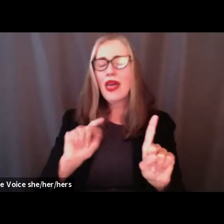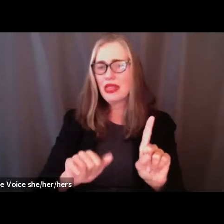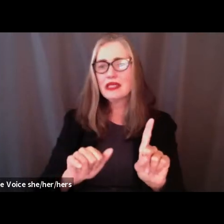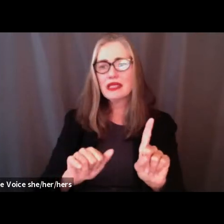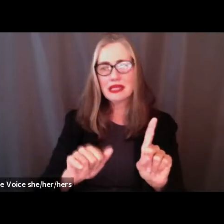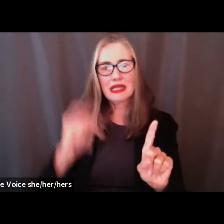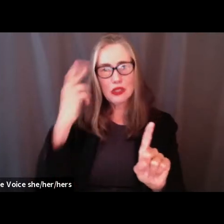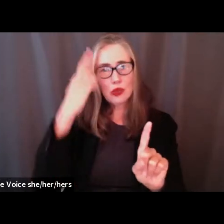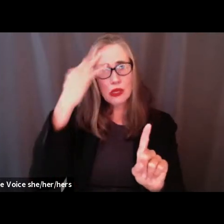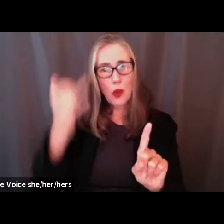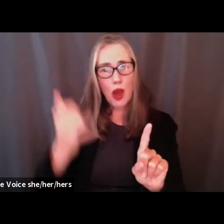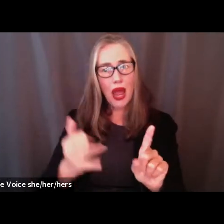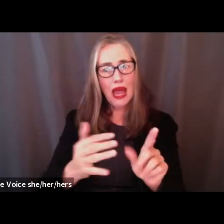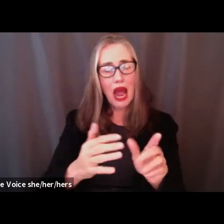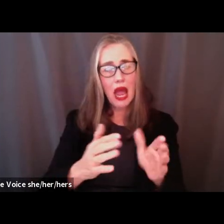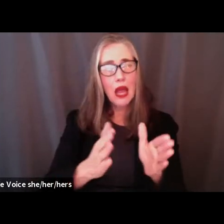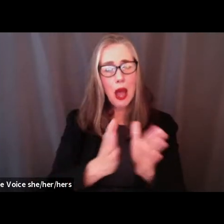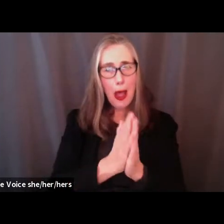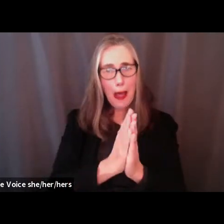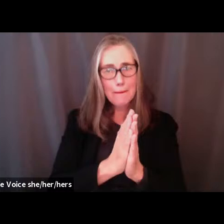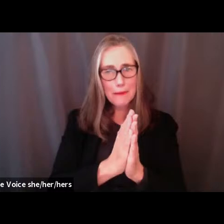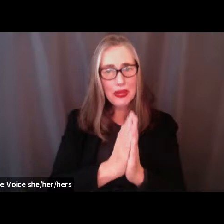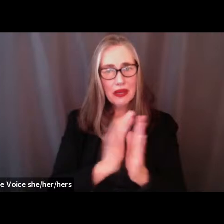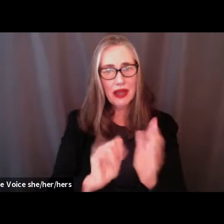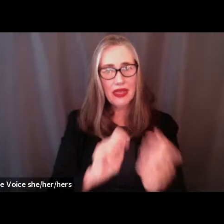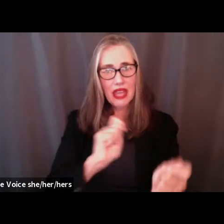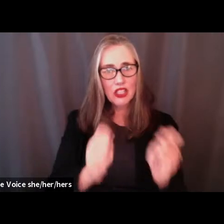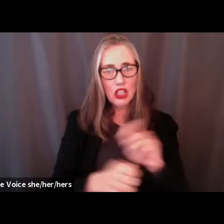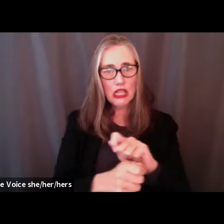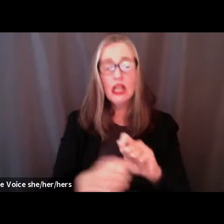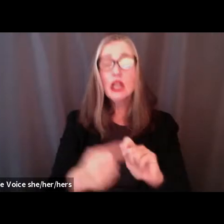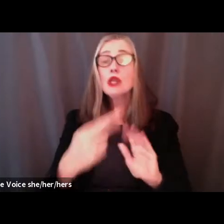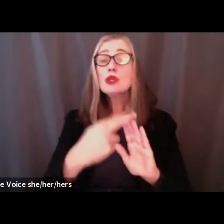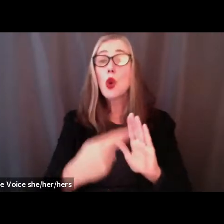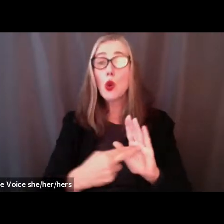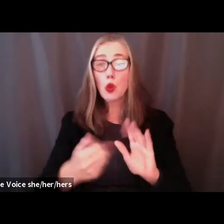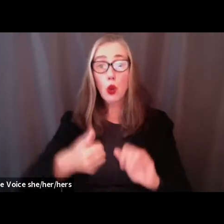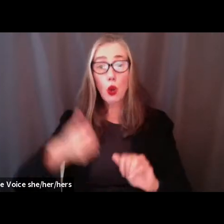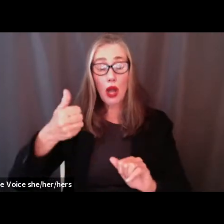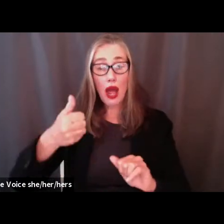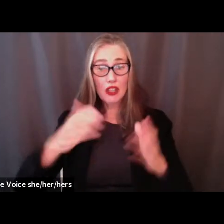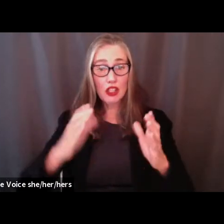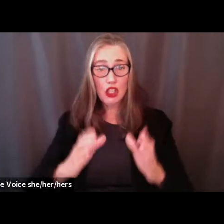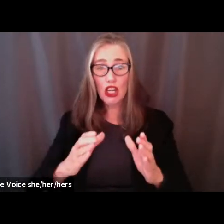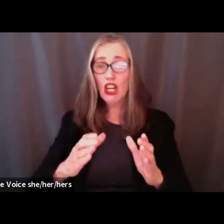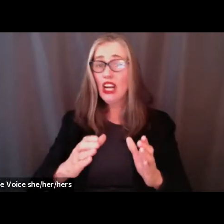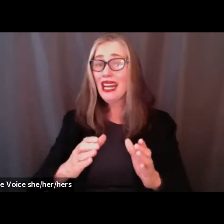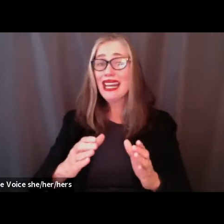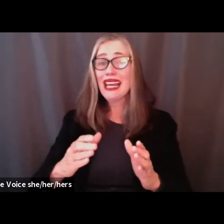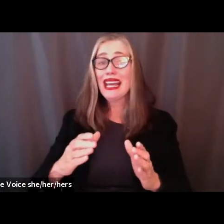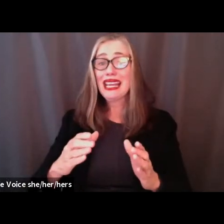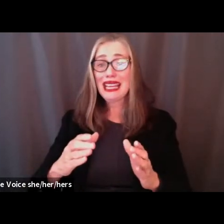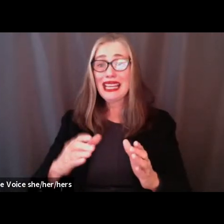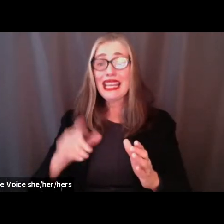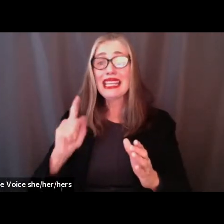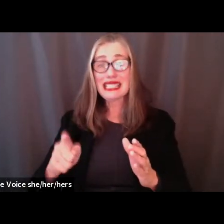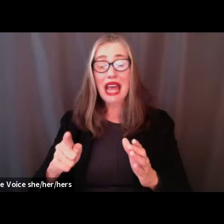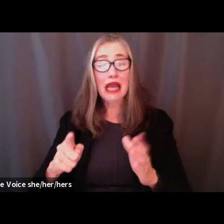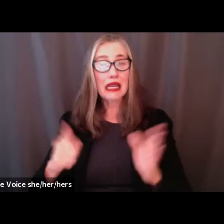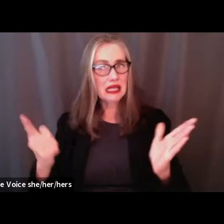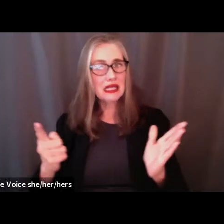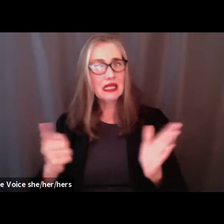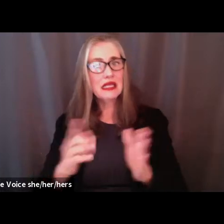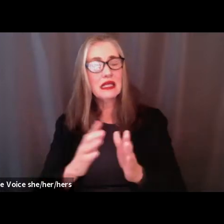the chair that Mr. Kennedy's attempt to amend being outside among the 6 speakers is appealed.